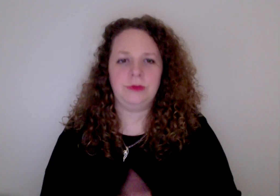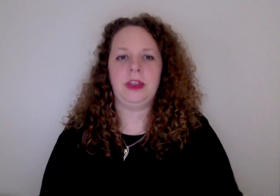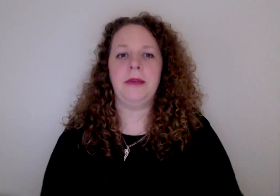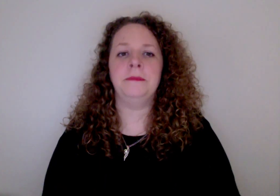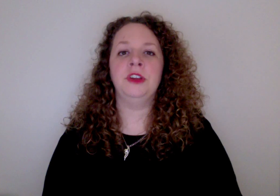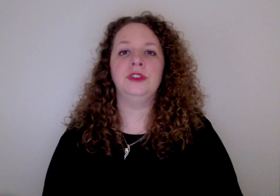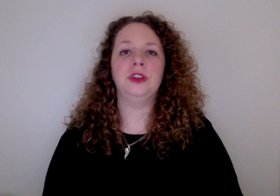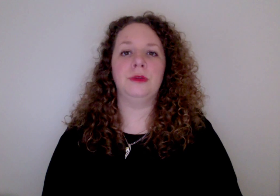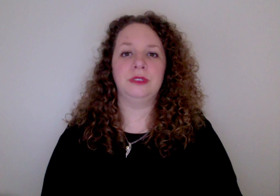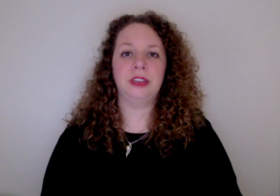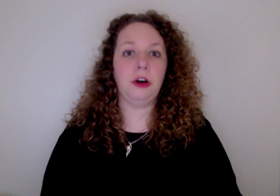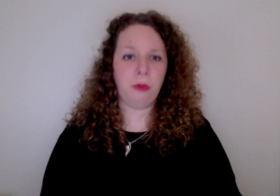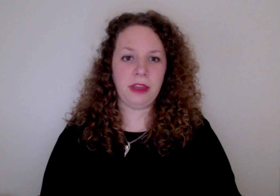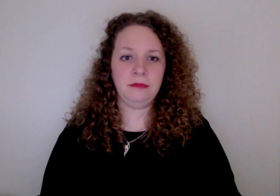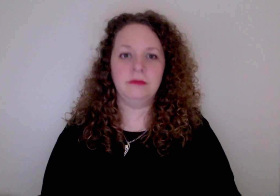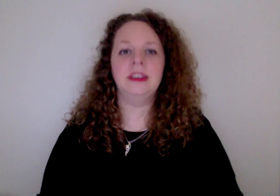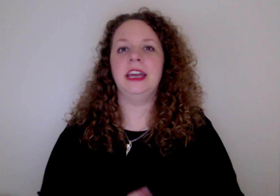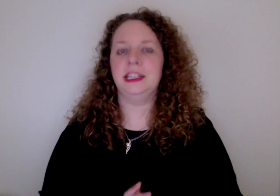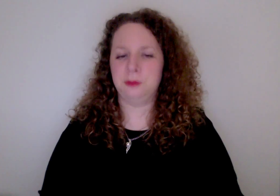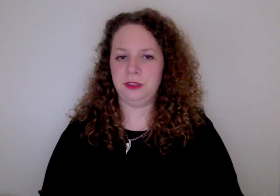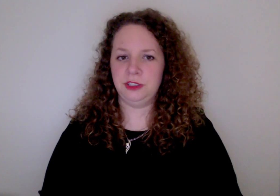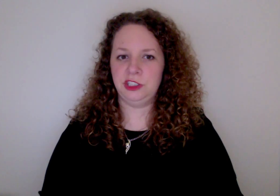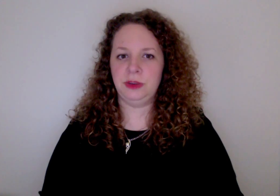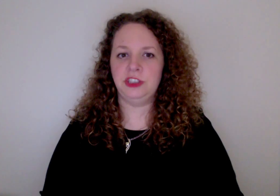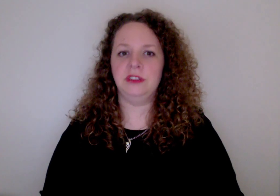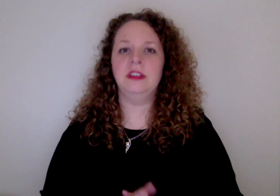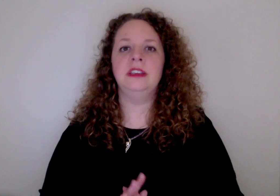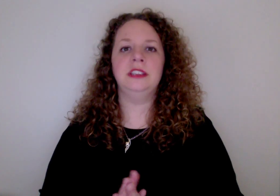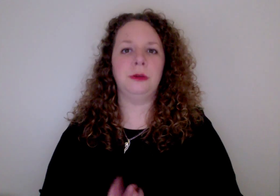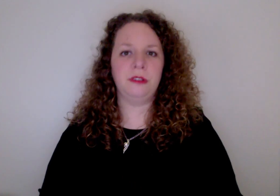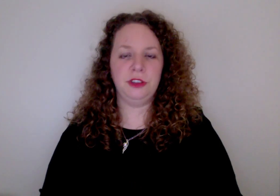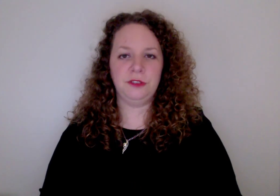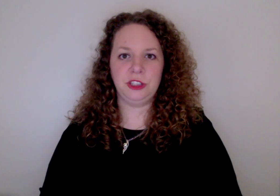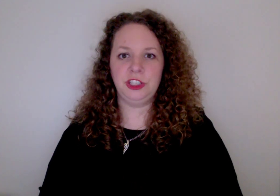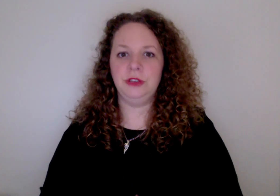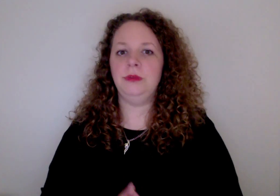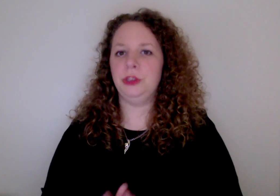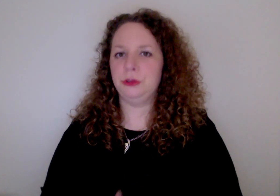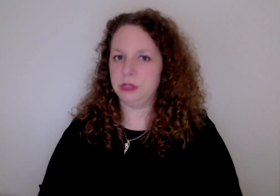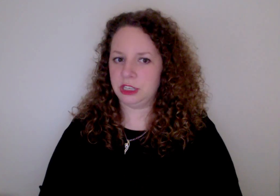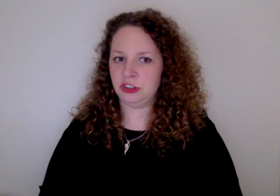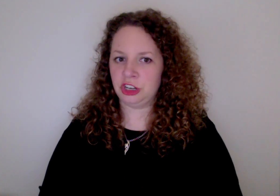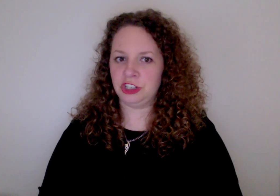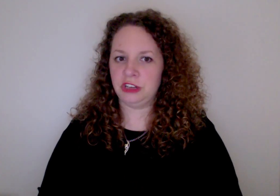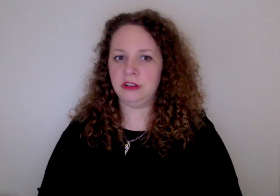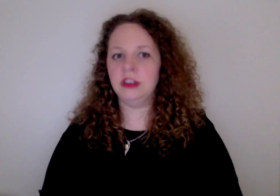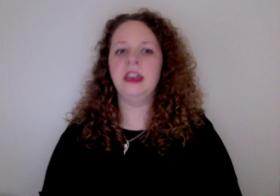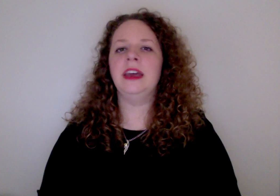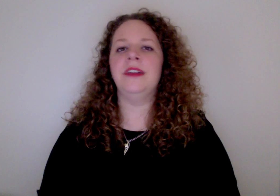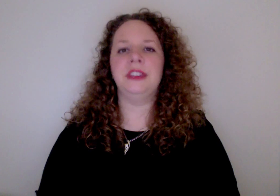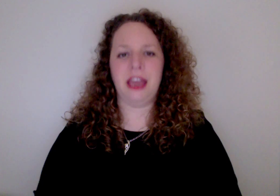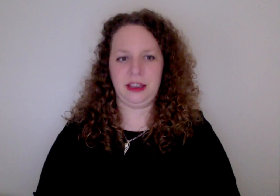okay? So tell when, explain the situation, tell what you forgot to do, use the conjunction, and then ask